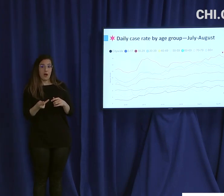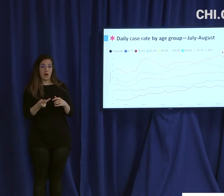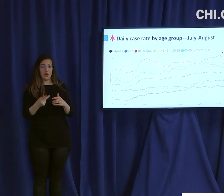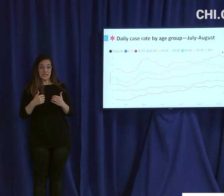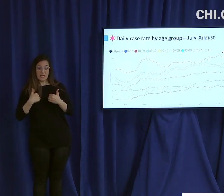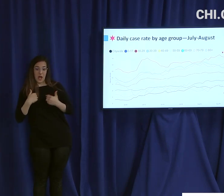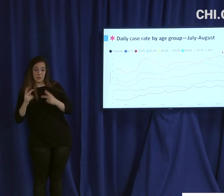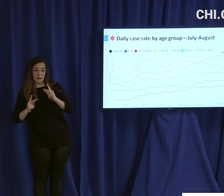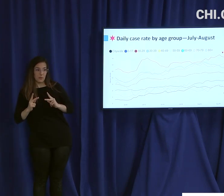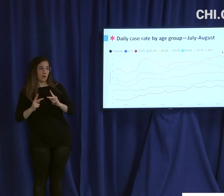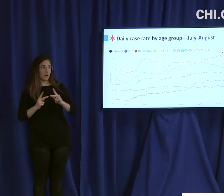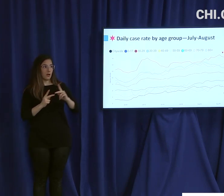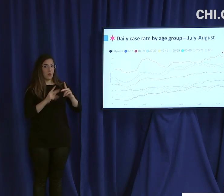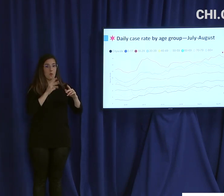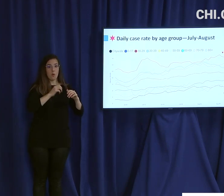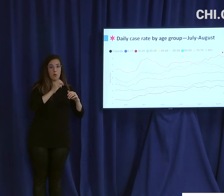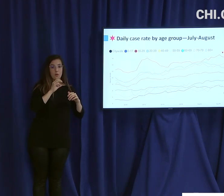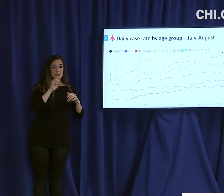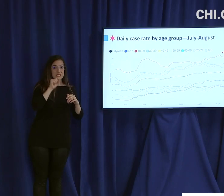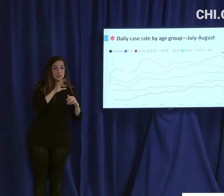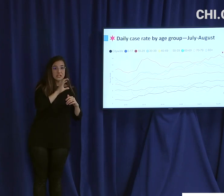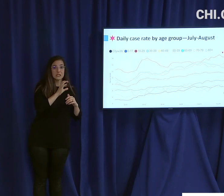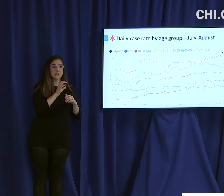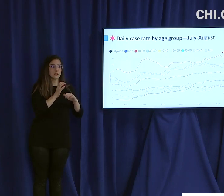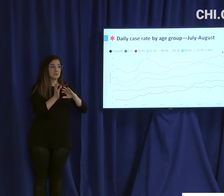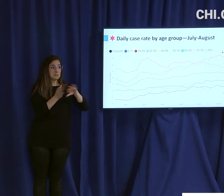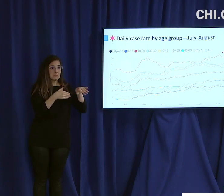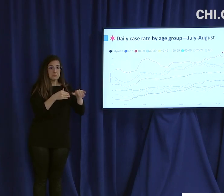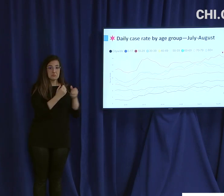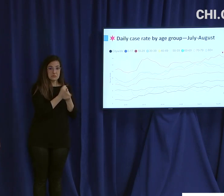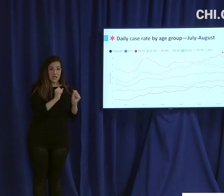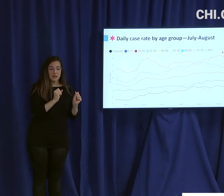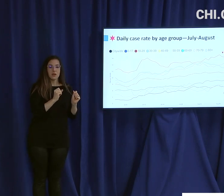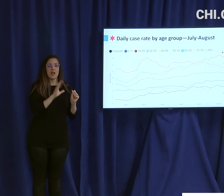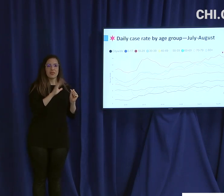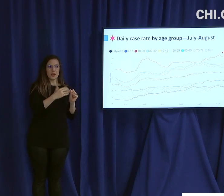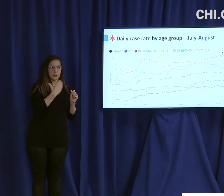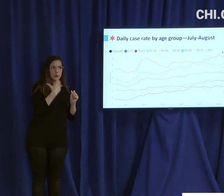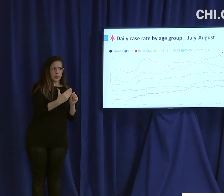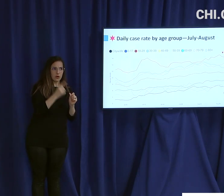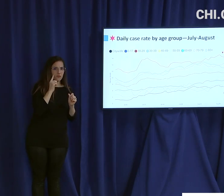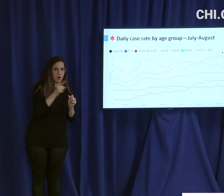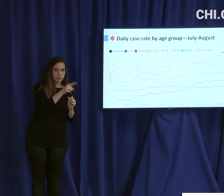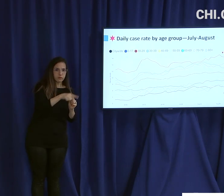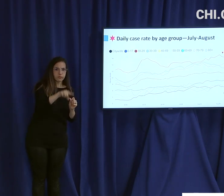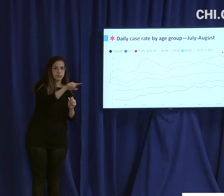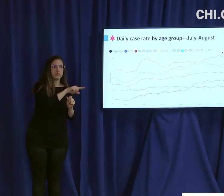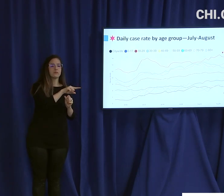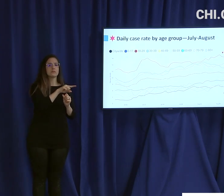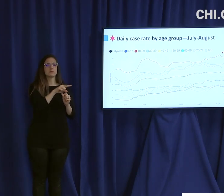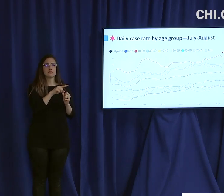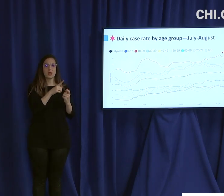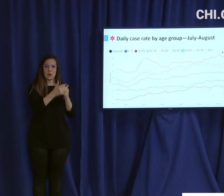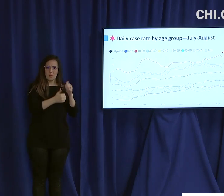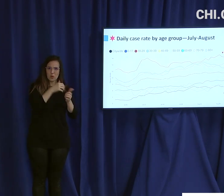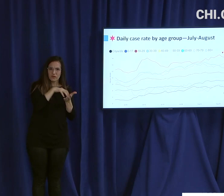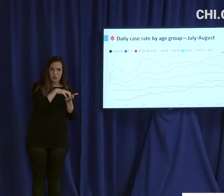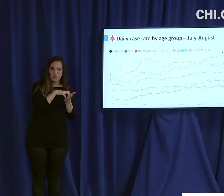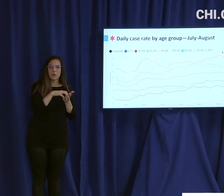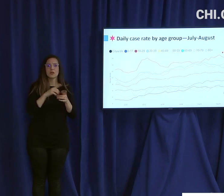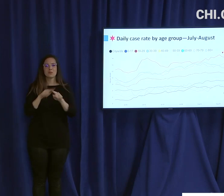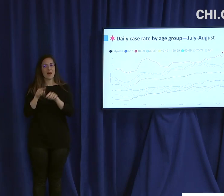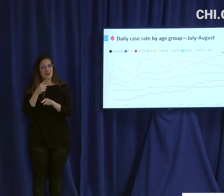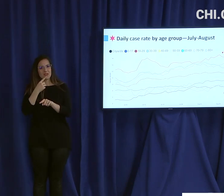severe outcomes and protecting most vulnerable Chicagoans. You can see that that red line has flattened a little bit. We continue to have a major focus